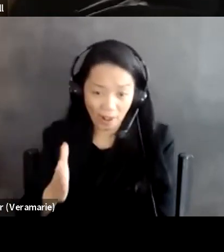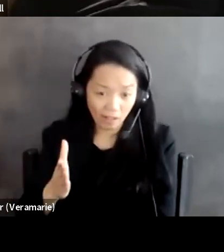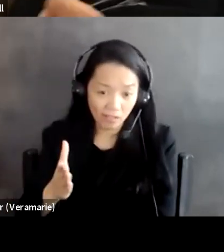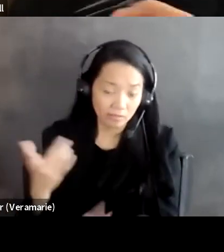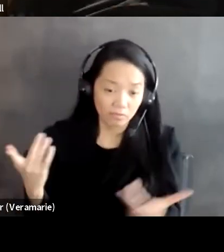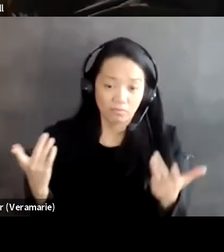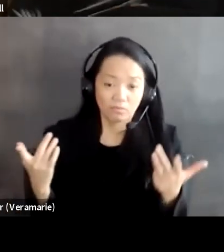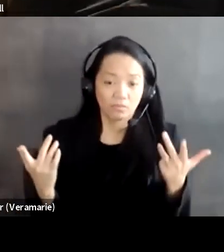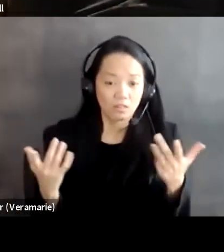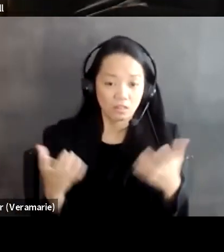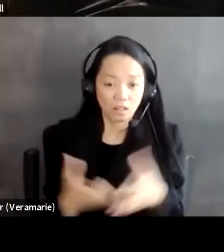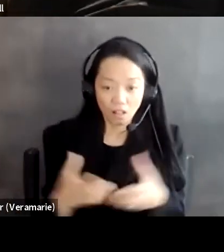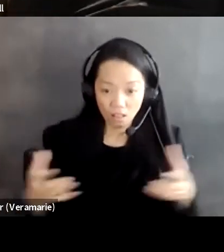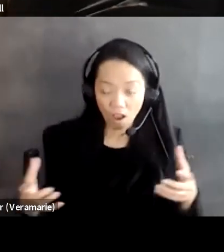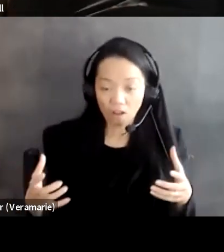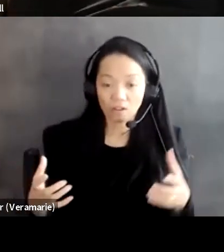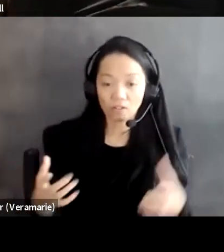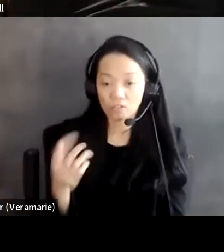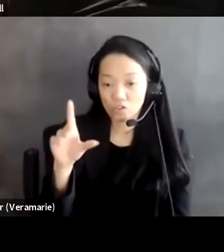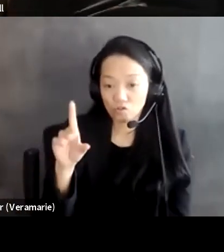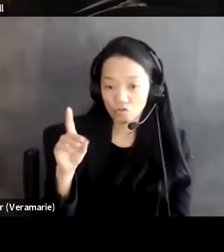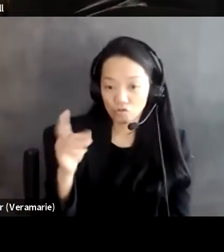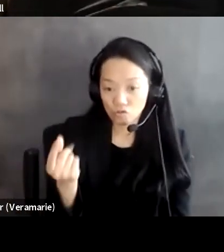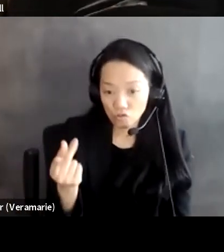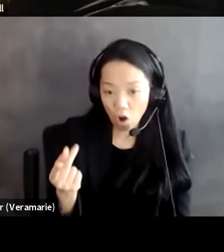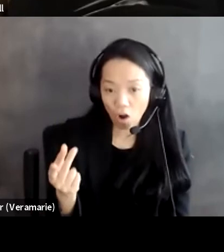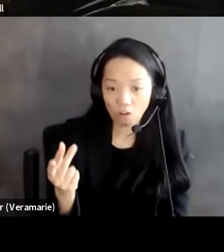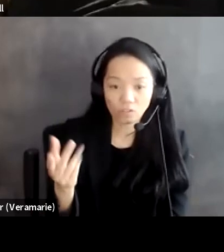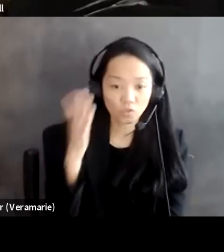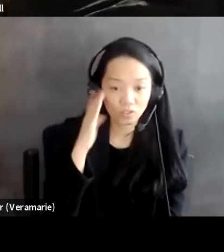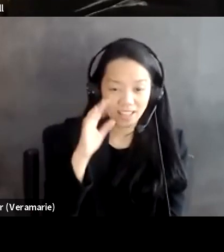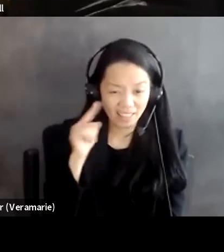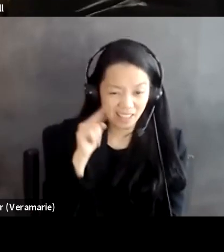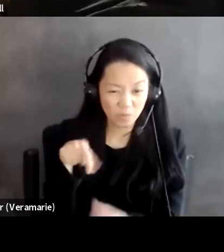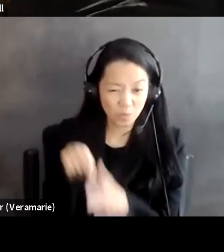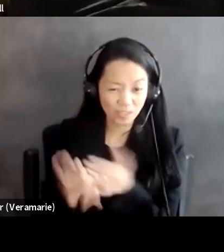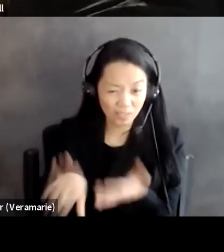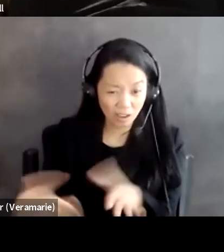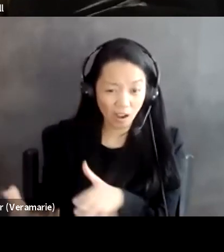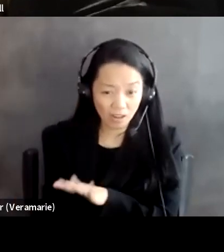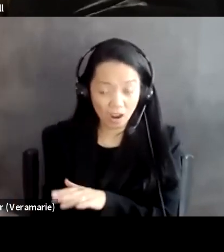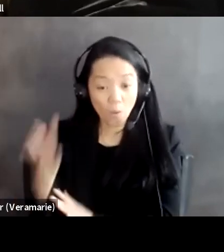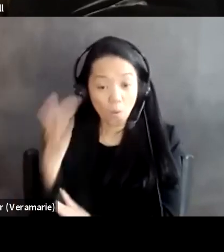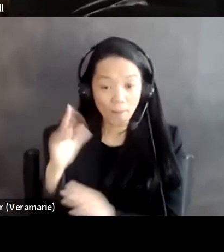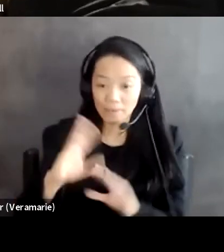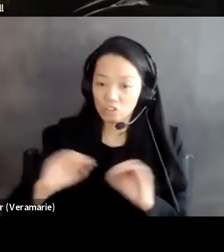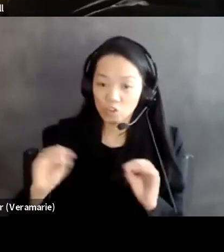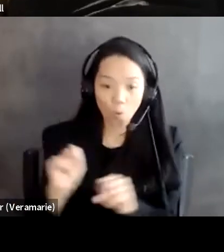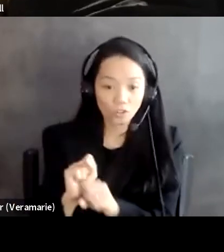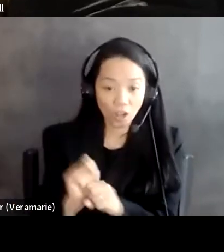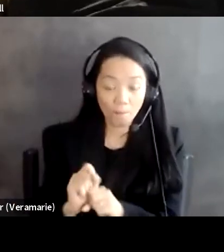large amounts of canines would be euthanized because they had no job. When